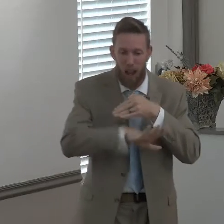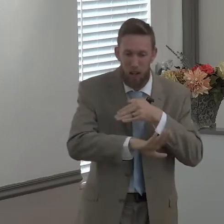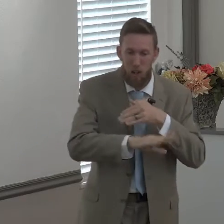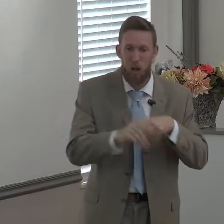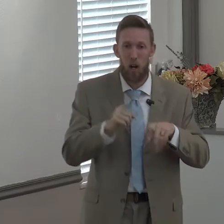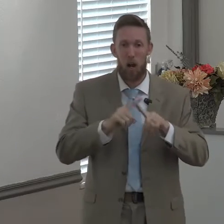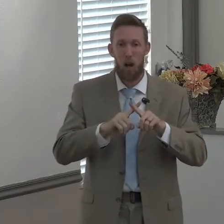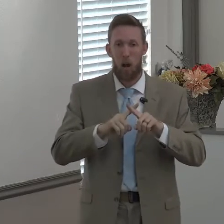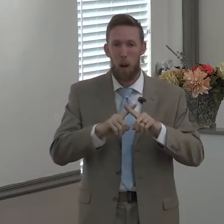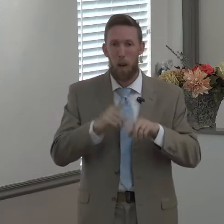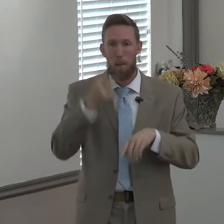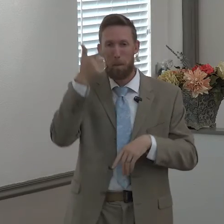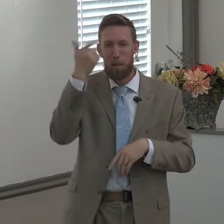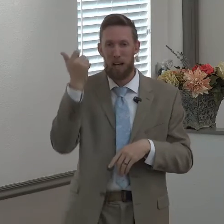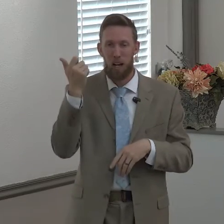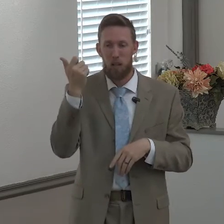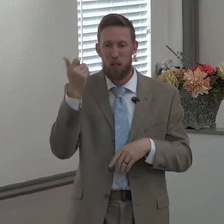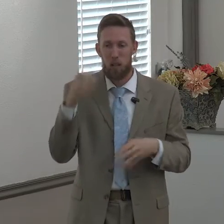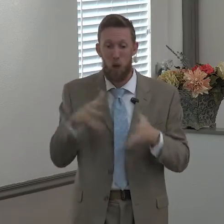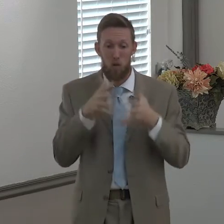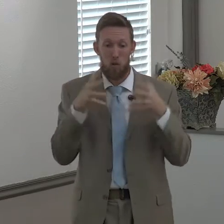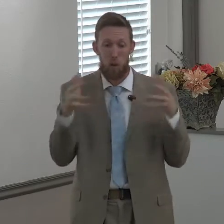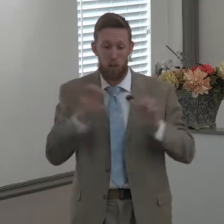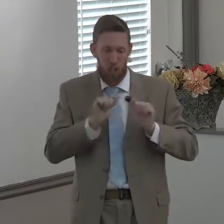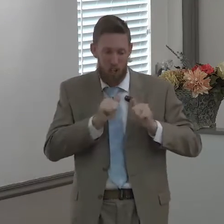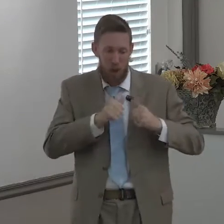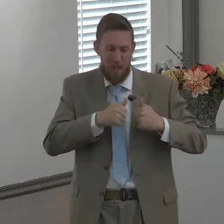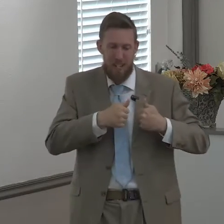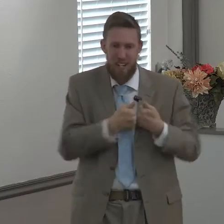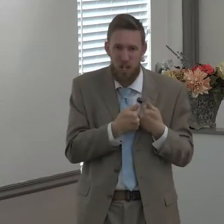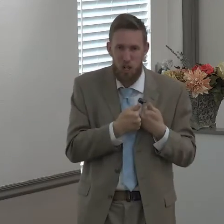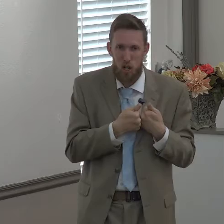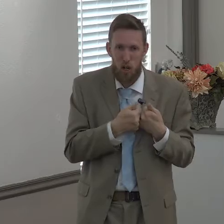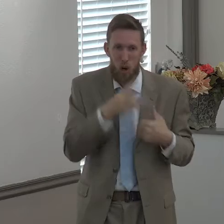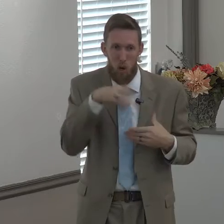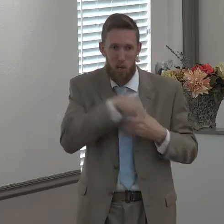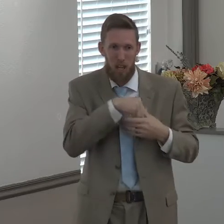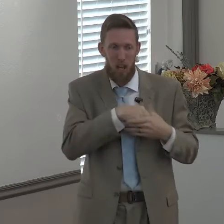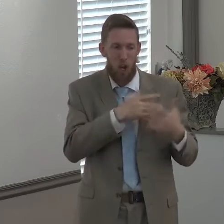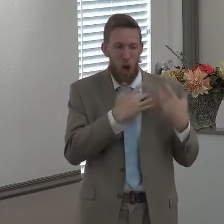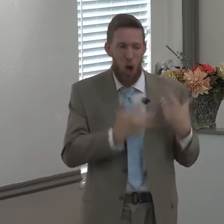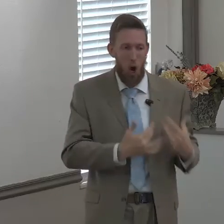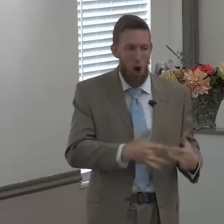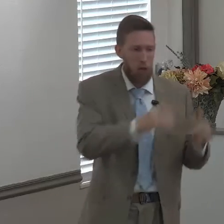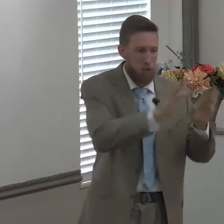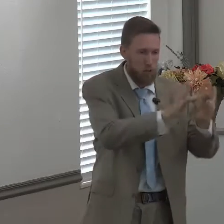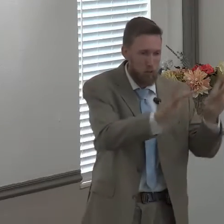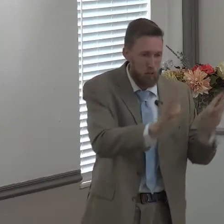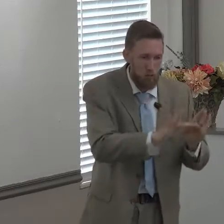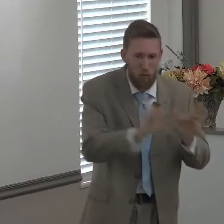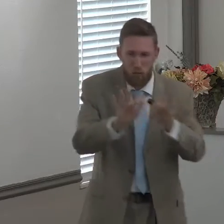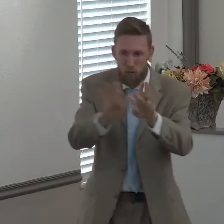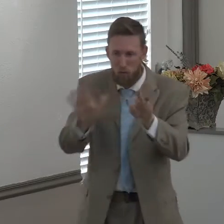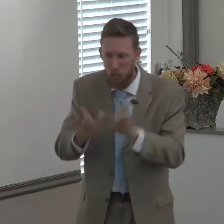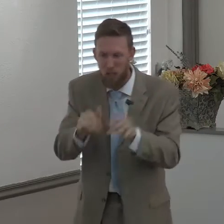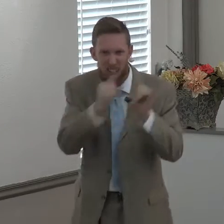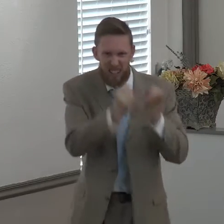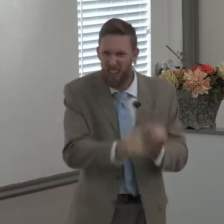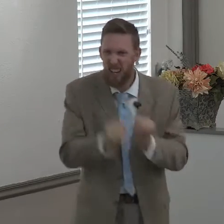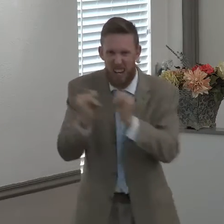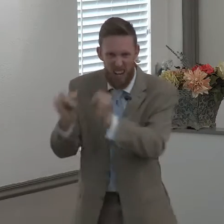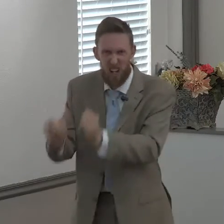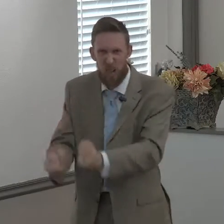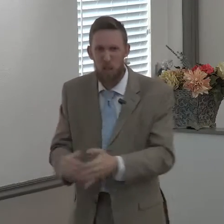kind of confusion going on, and there's going to be a great deal of carnality that is going to happen because there's too